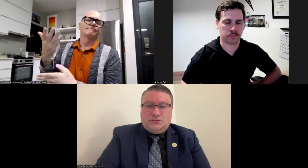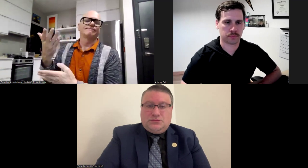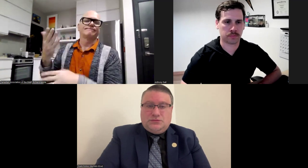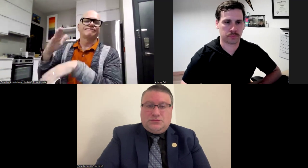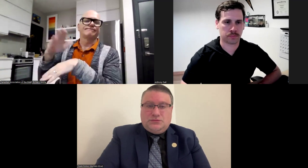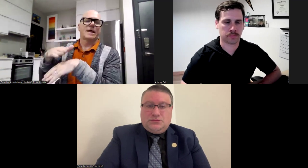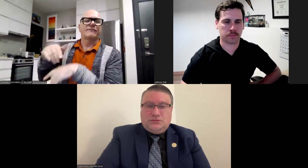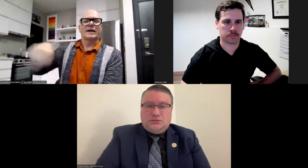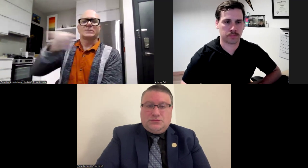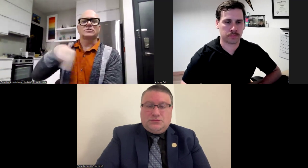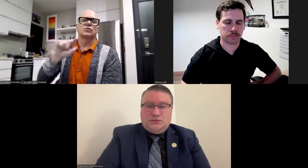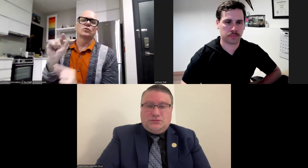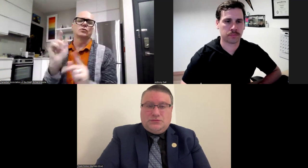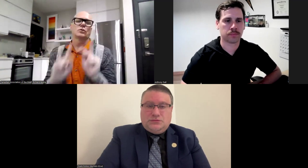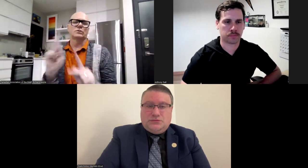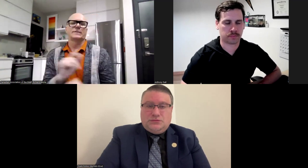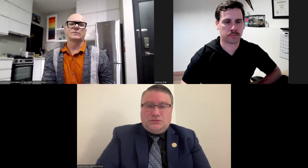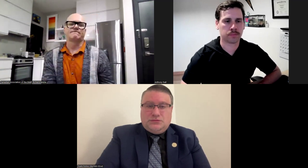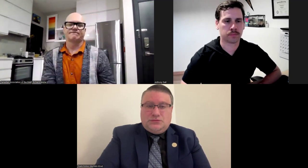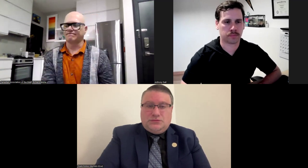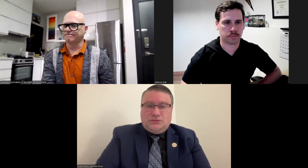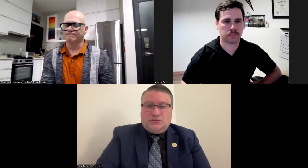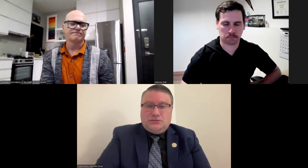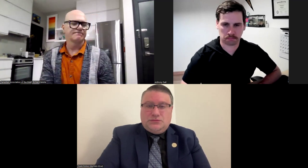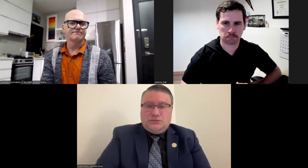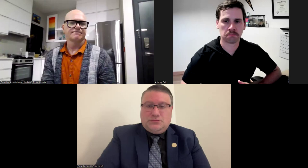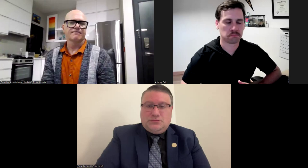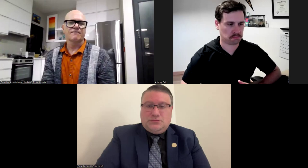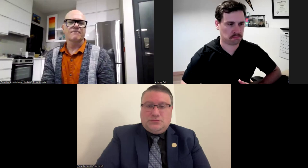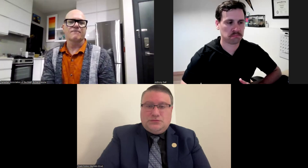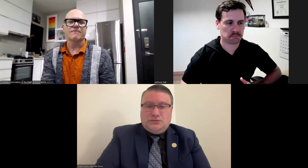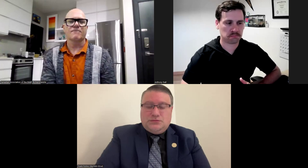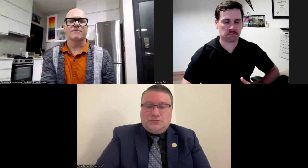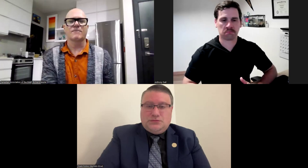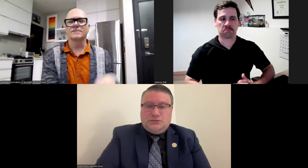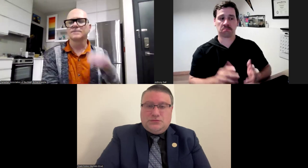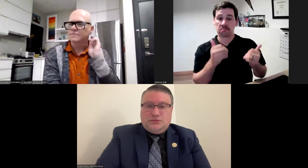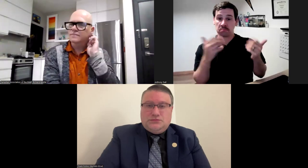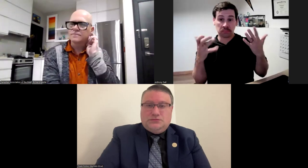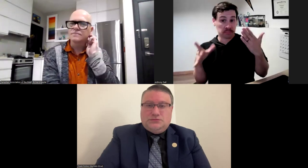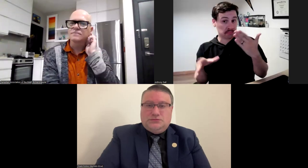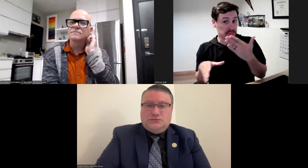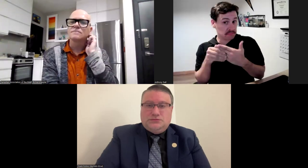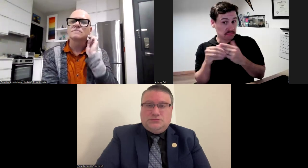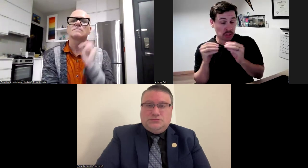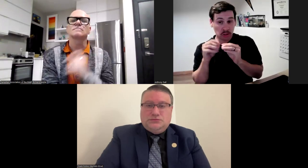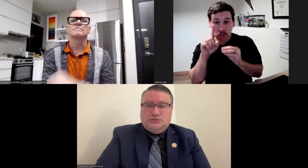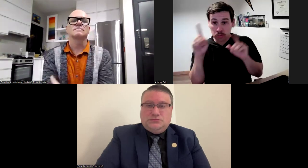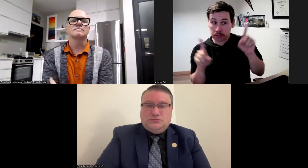CAD-ASC board, particularly Shauna Joint as our president, ask that question, and I'm sure they'll bring some resources back to you.